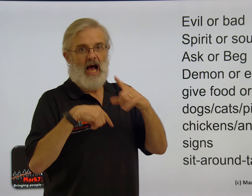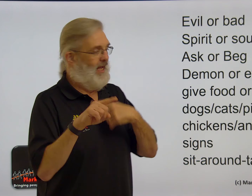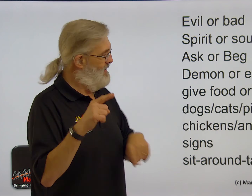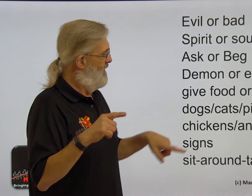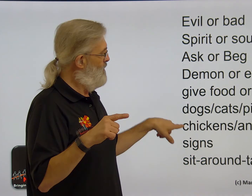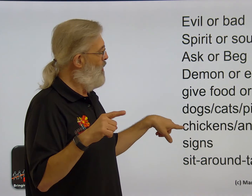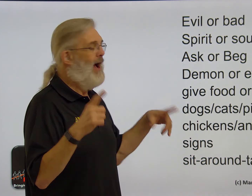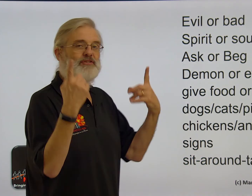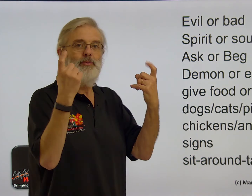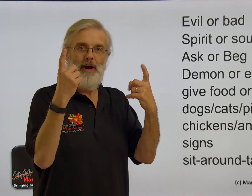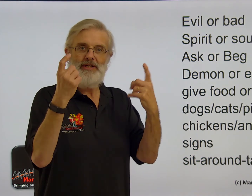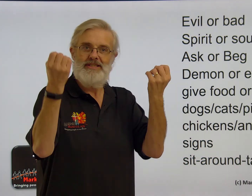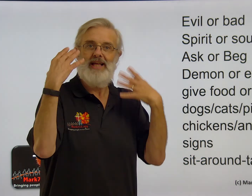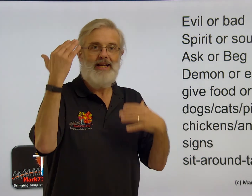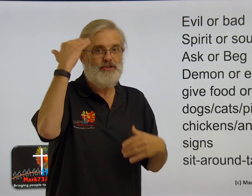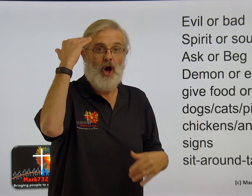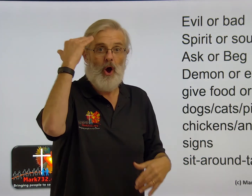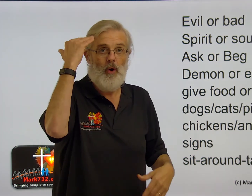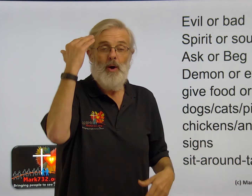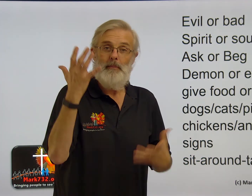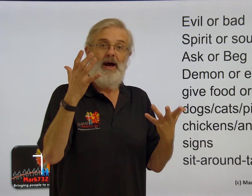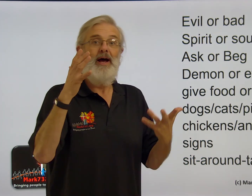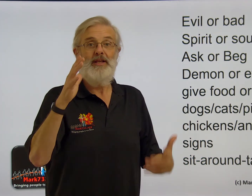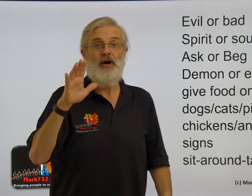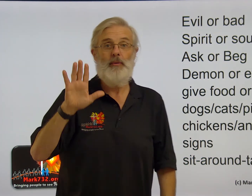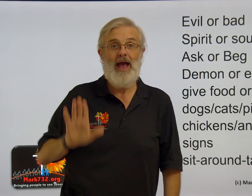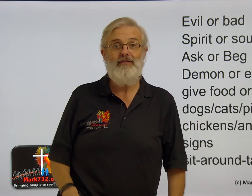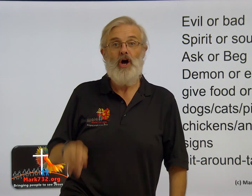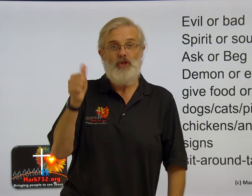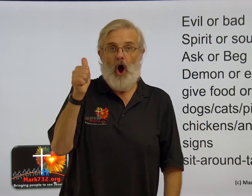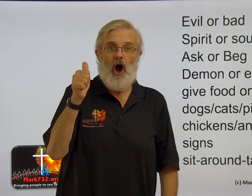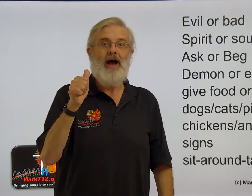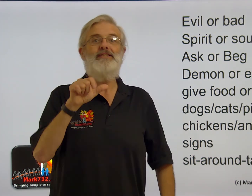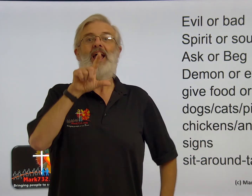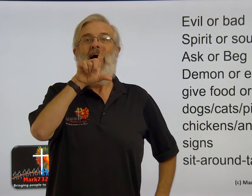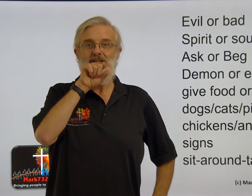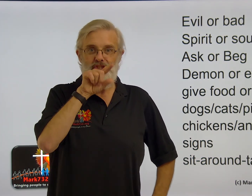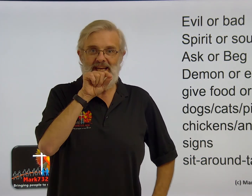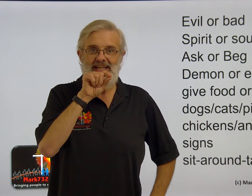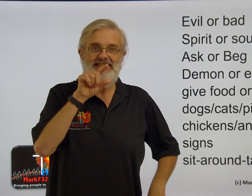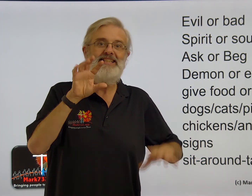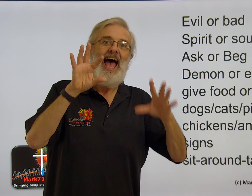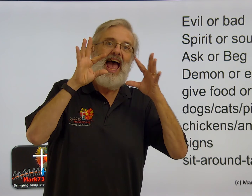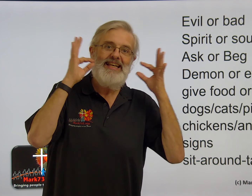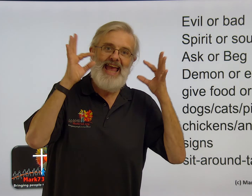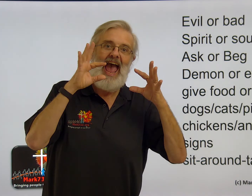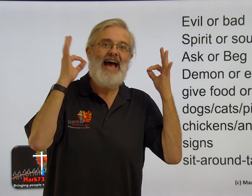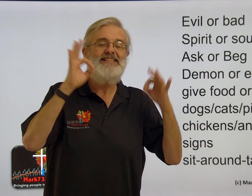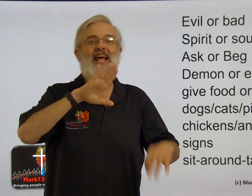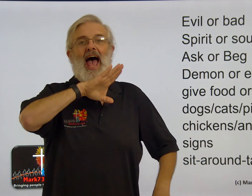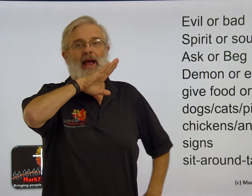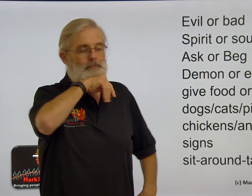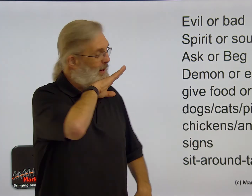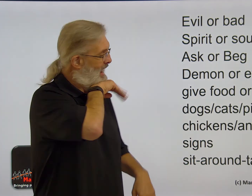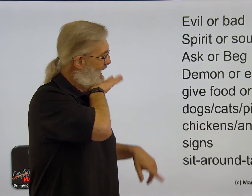if you have some questions let us know but you know we have dogs and chickens and cats and pigs